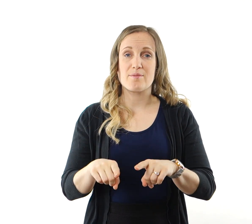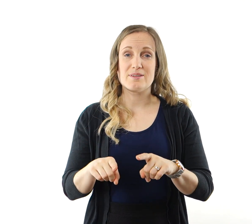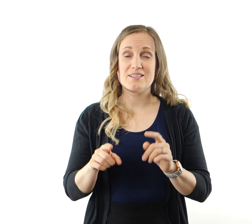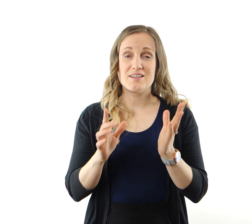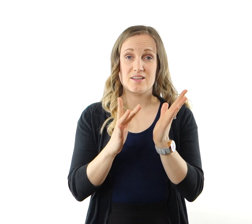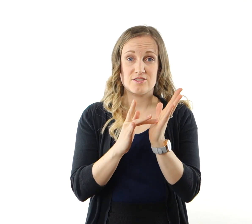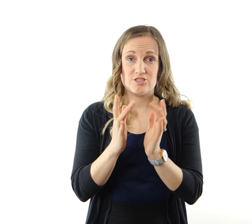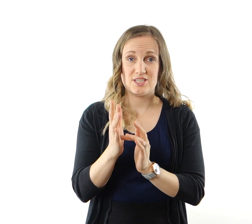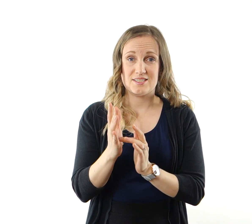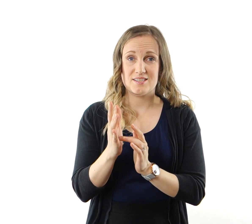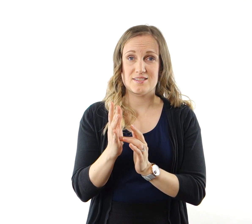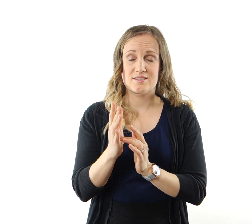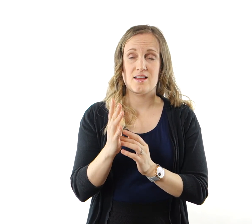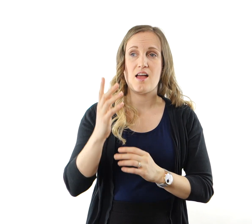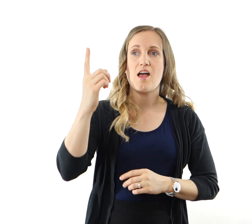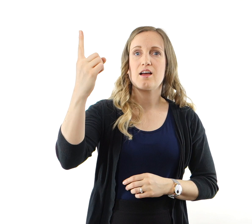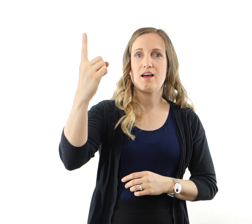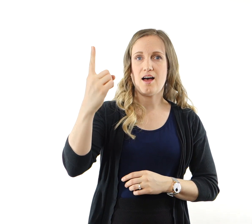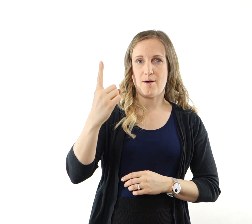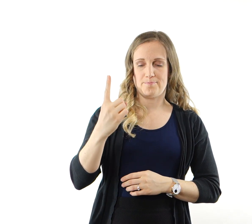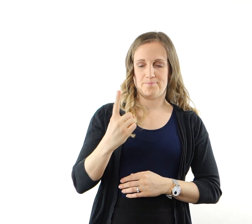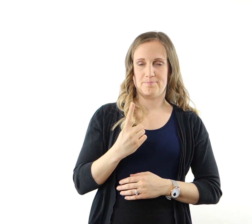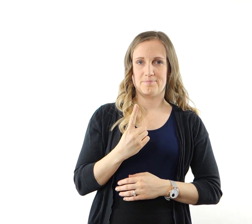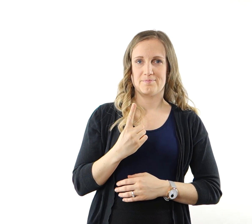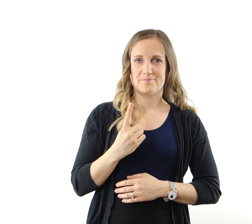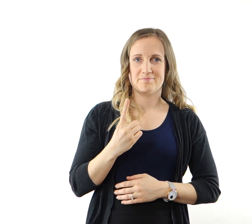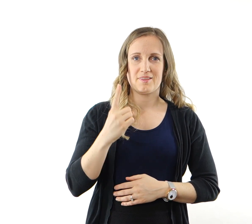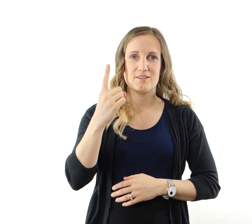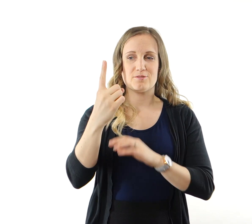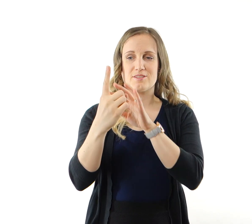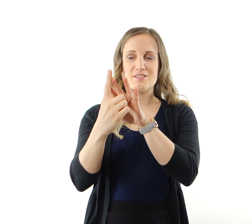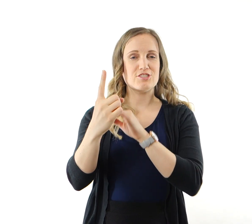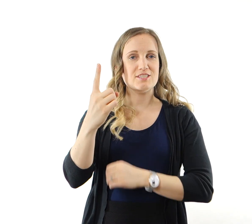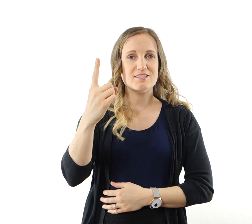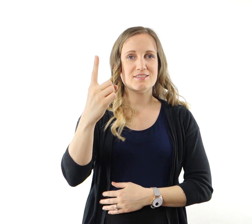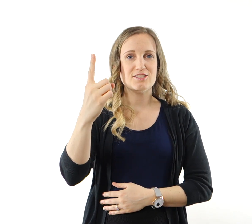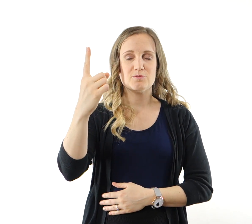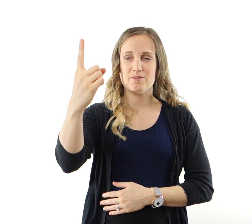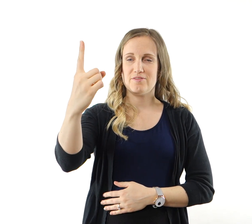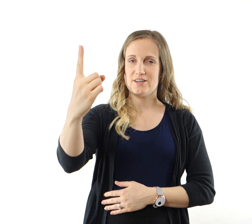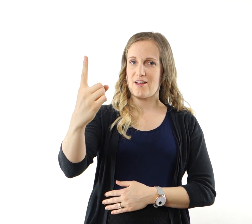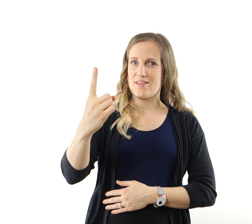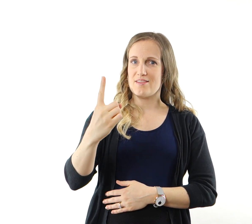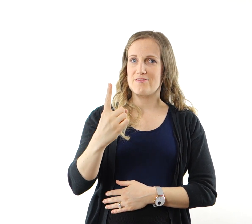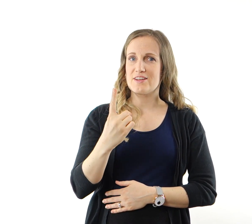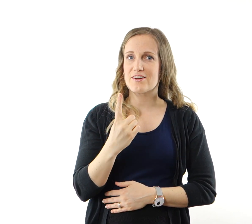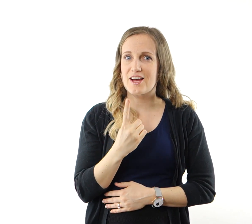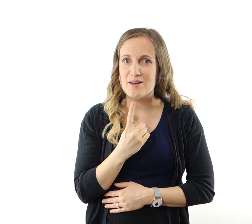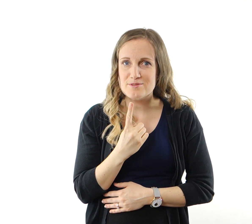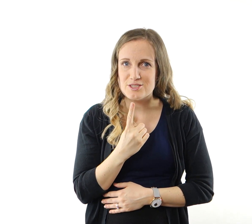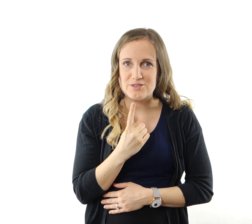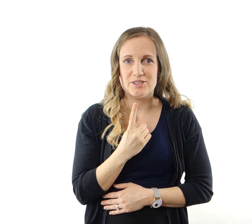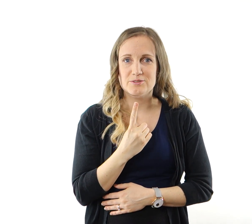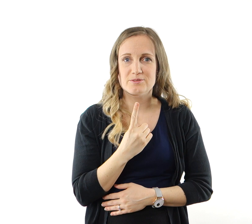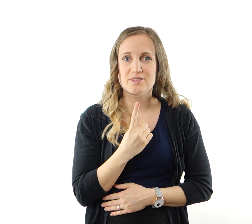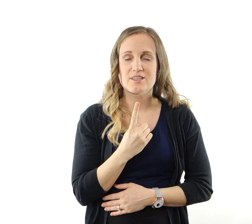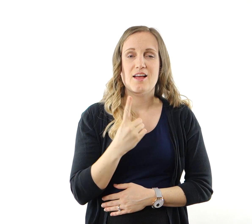happen, Jesus, come. So this is Jesus, just one finger, and the finger comes to you.